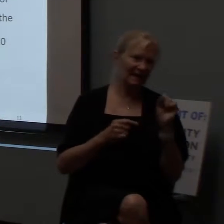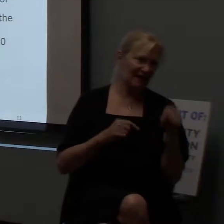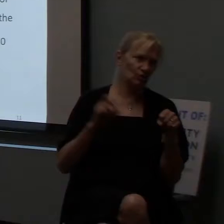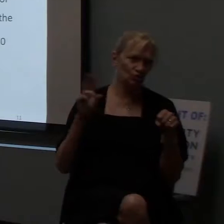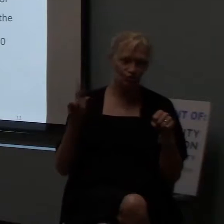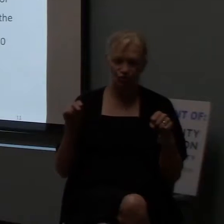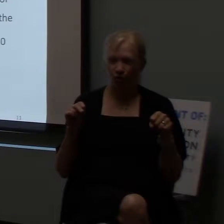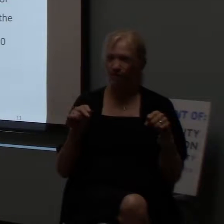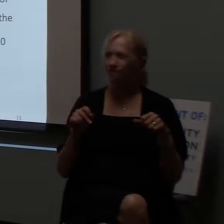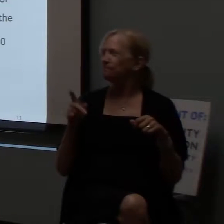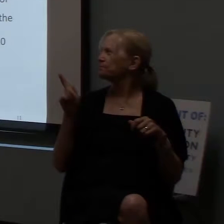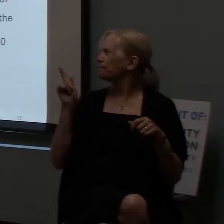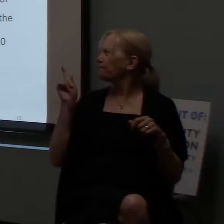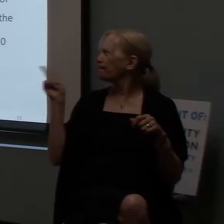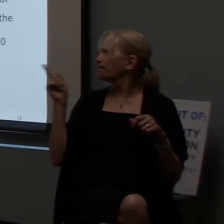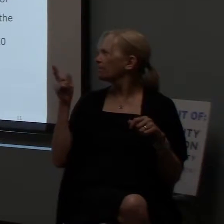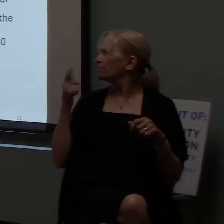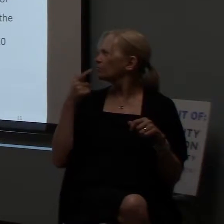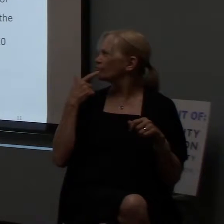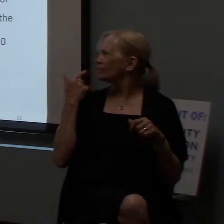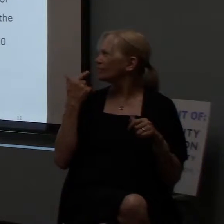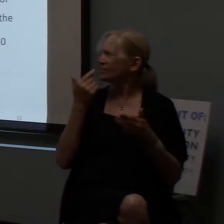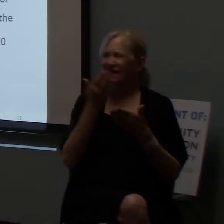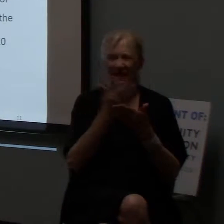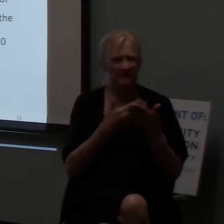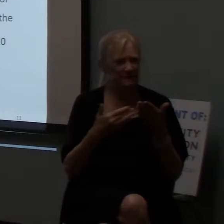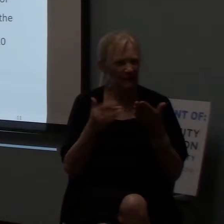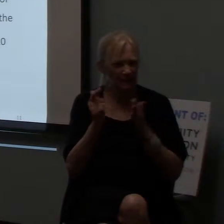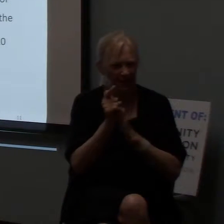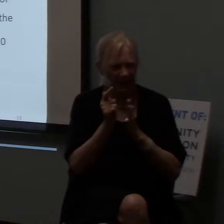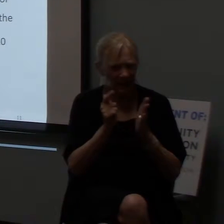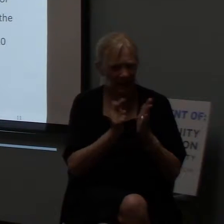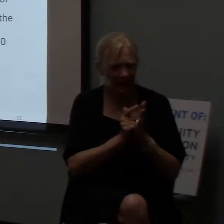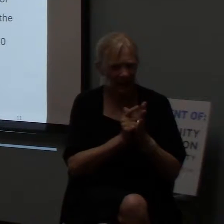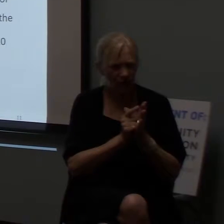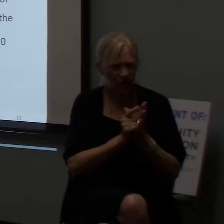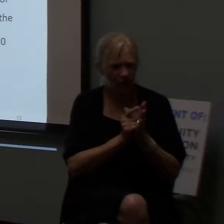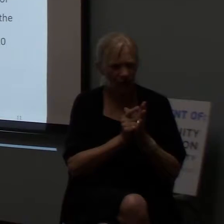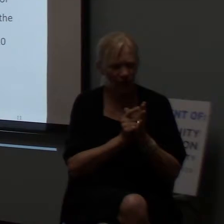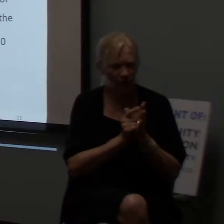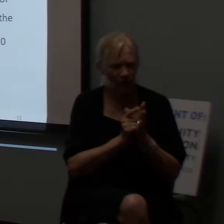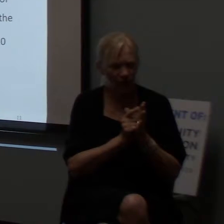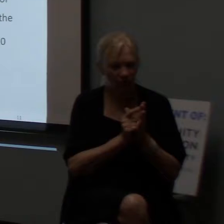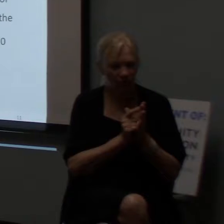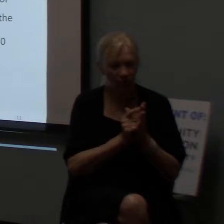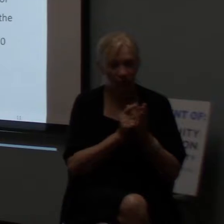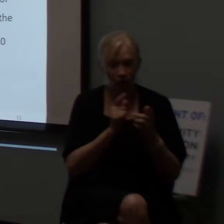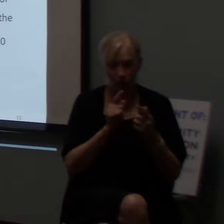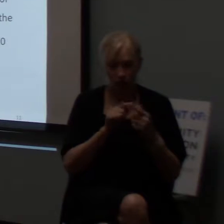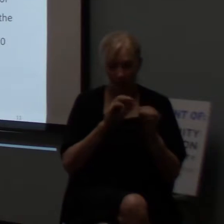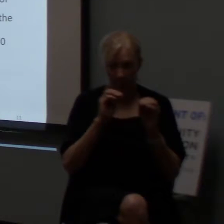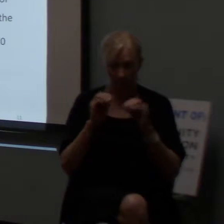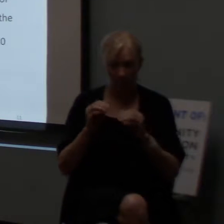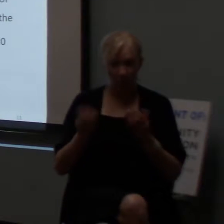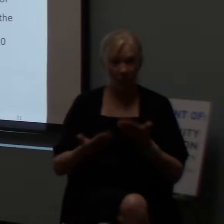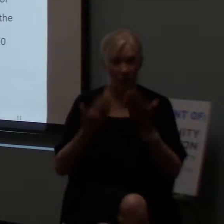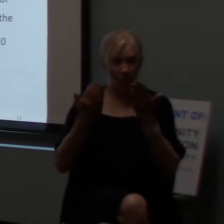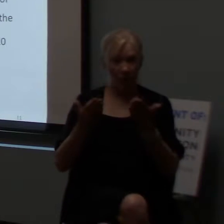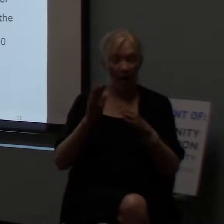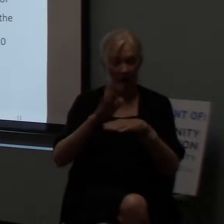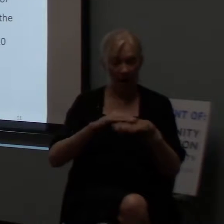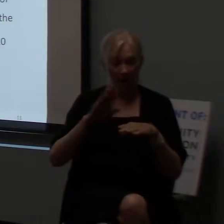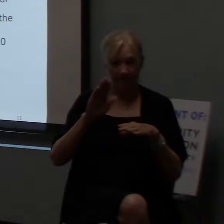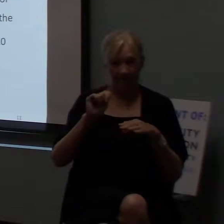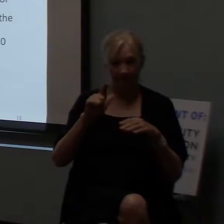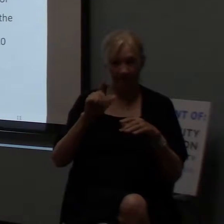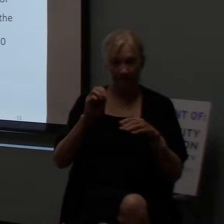there's something legal, and somebody else will have to explain this in more detail later, but as I understand it, to put this proposal onto the ballot,